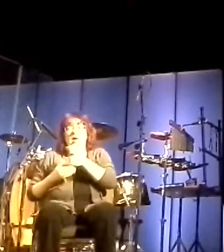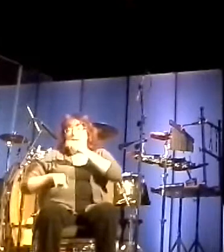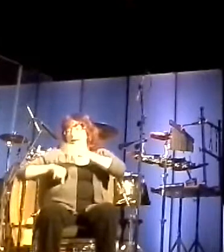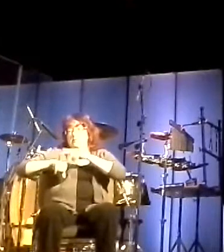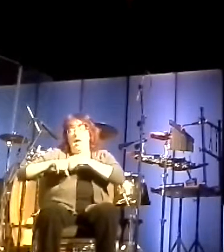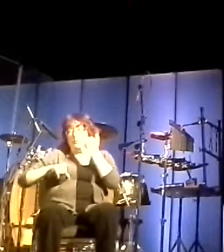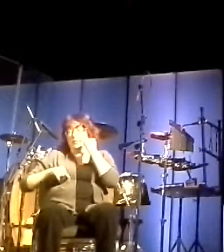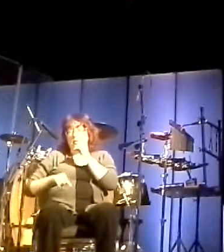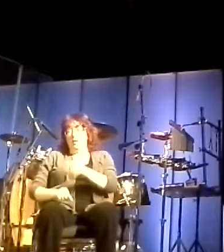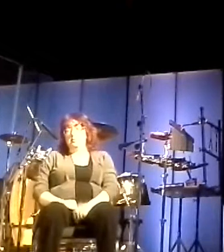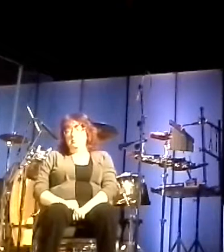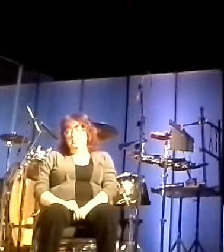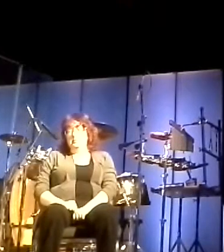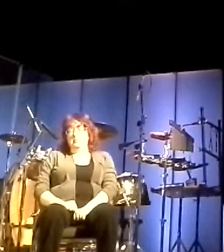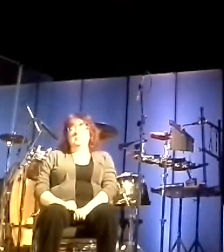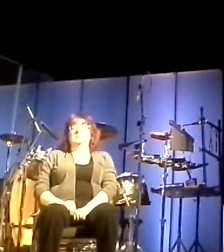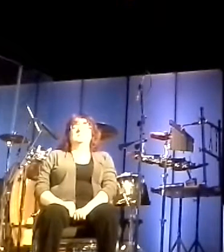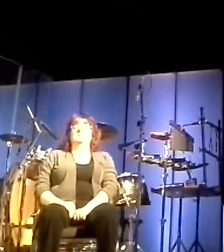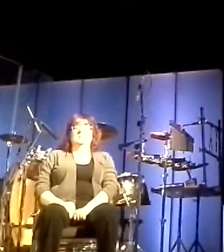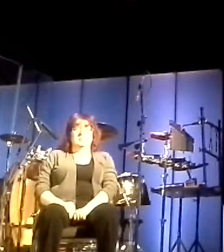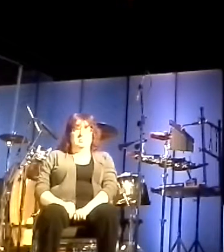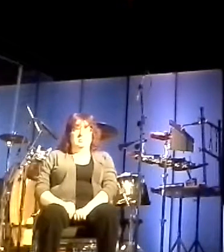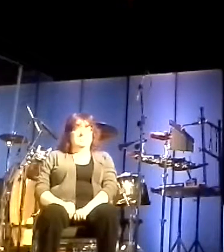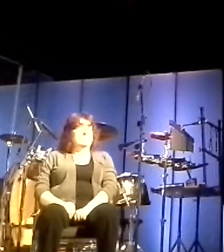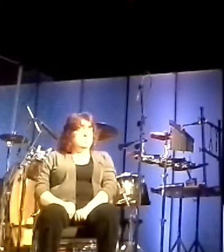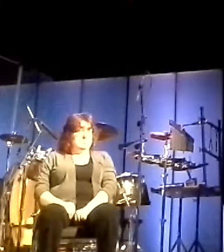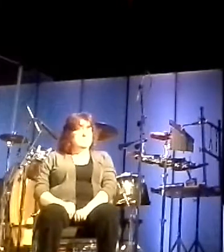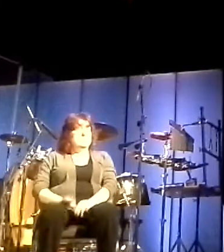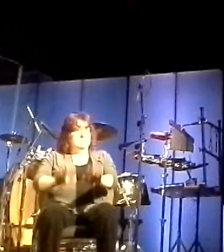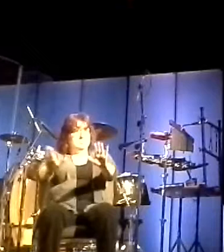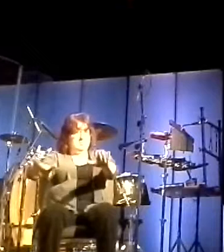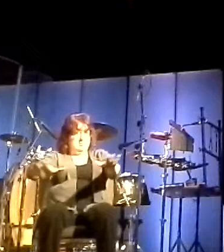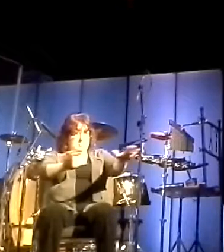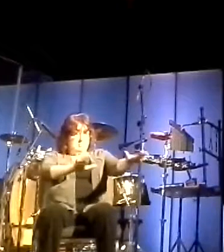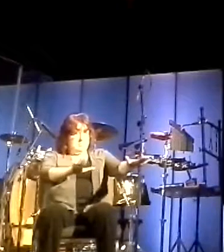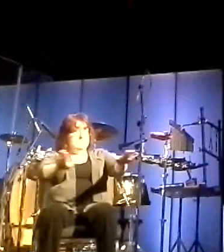time if it's not." I was just like, "Well, settle down."